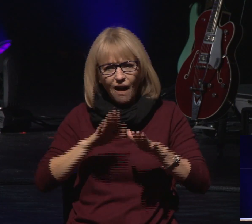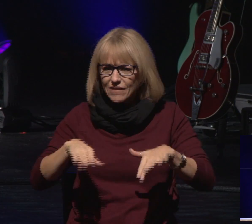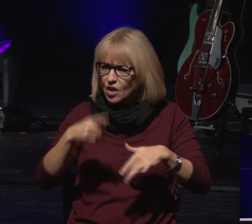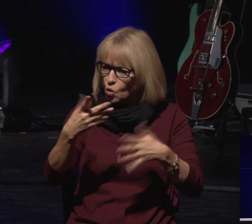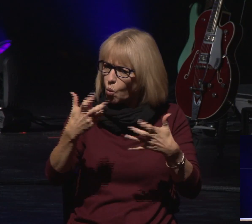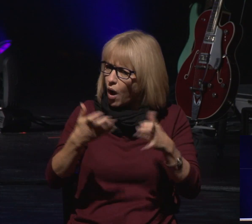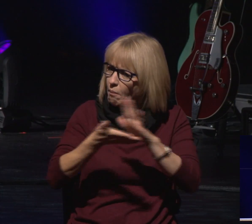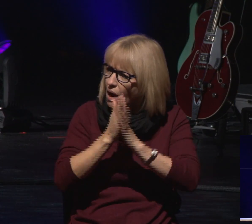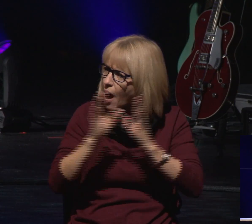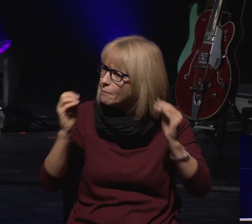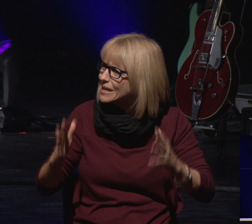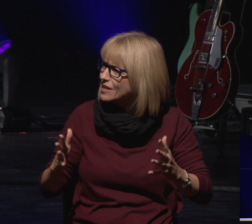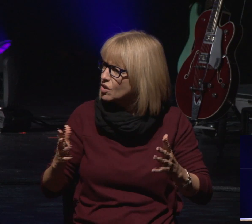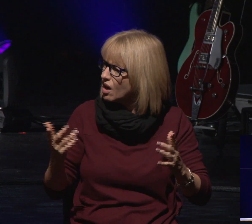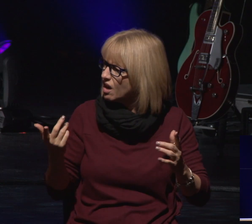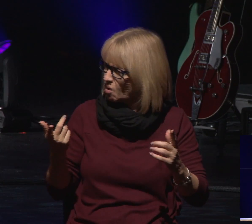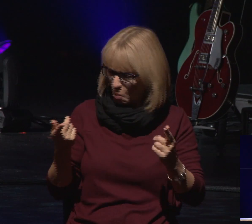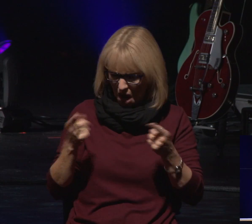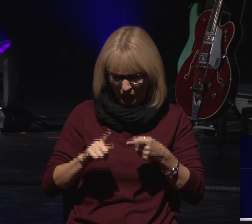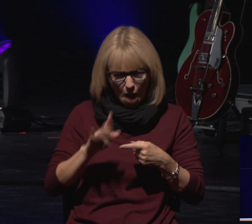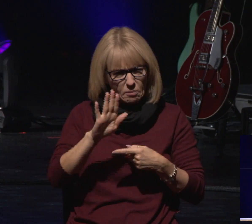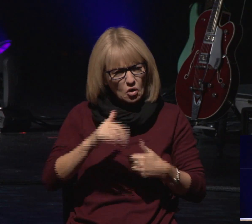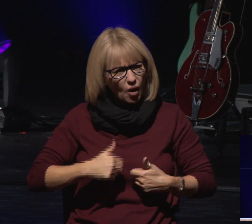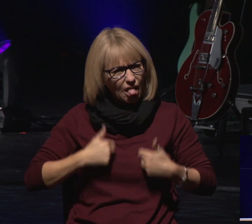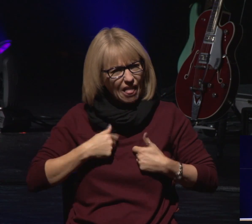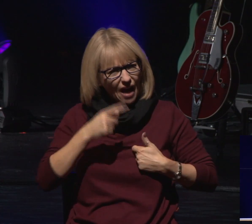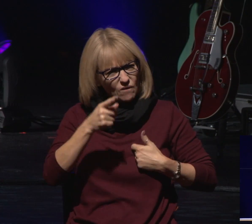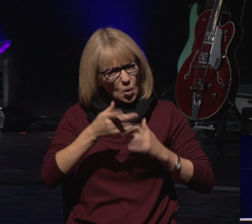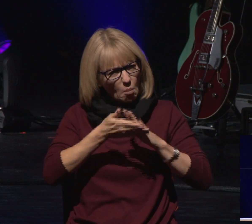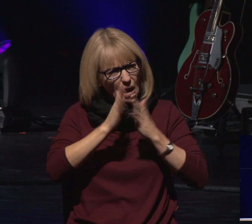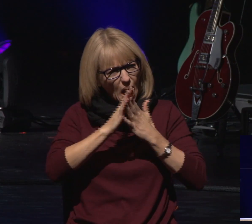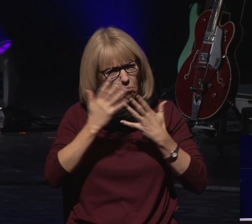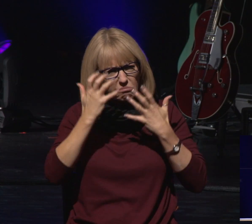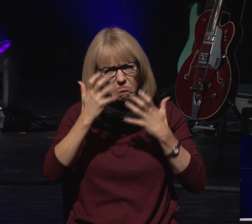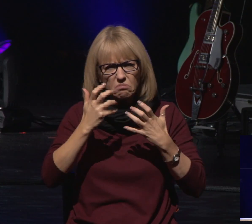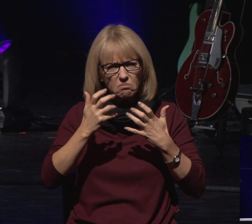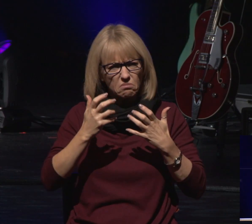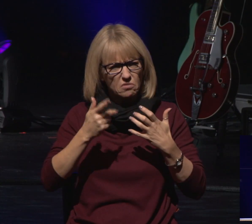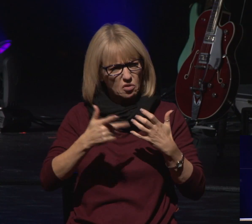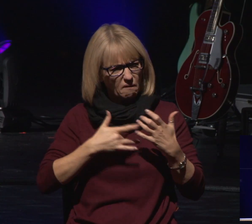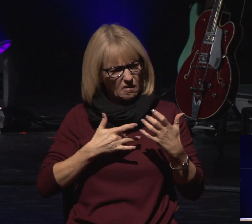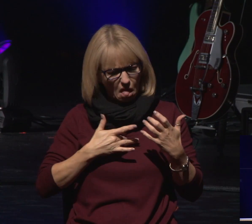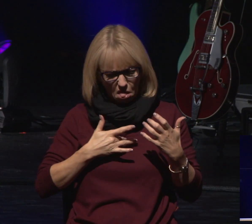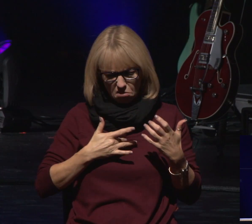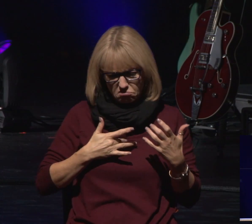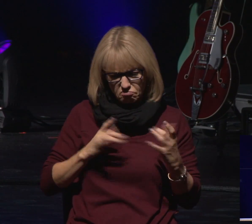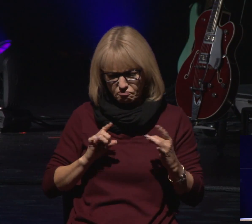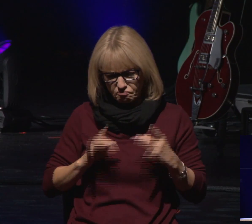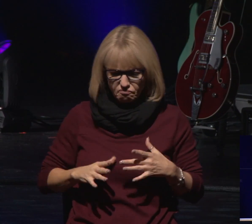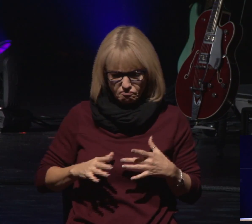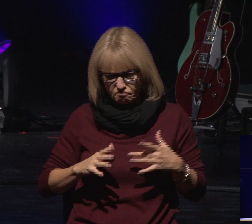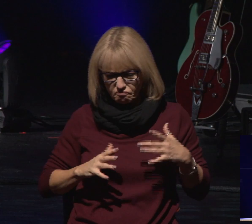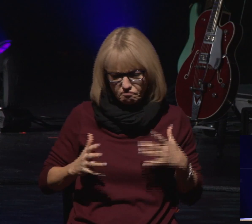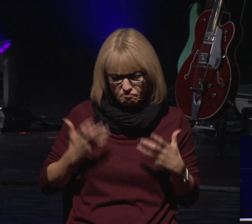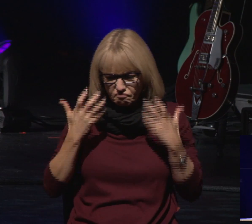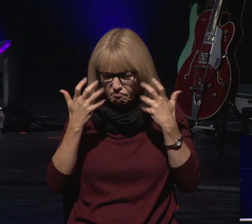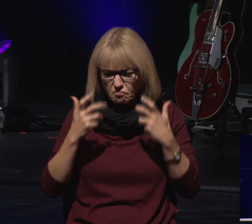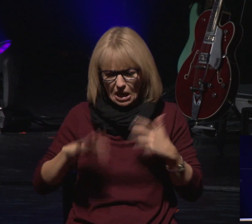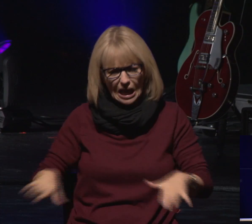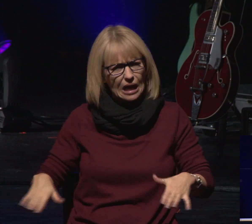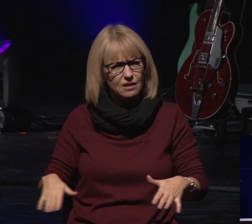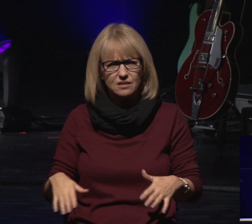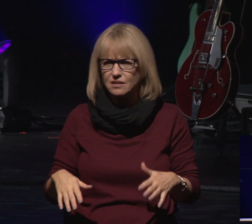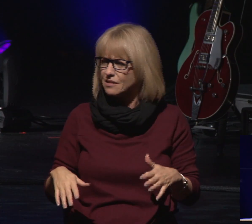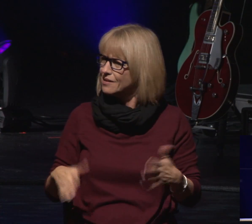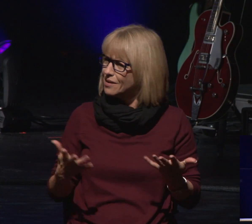the years, and you no longer loved them, but it seemed like they resented the kids that were in their class. And it can happen to any one of